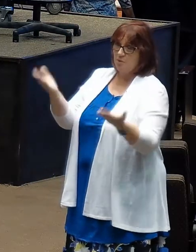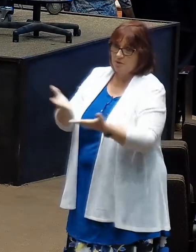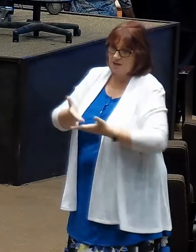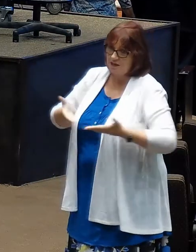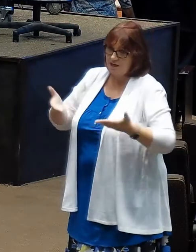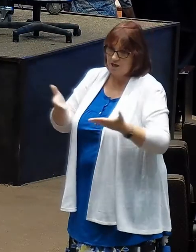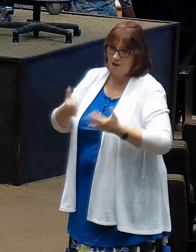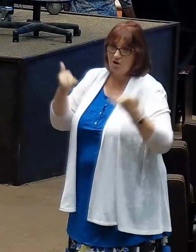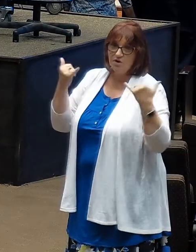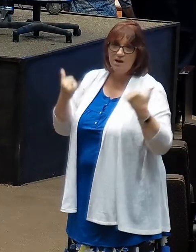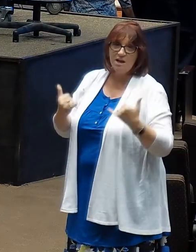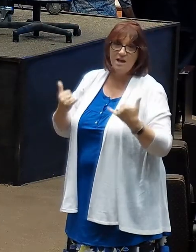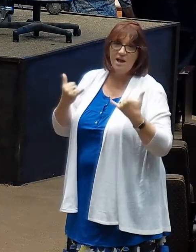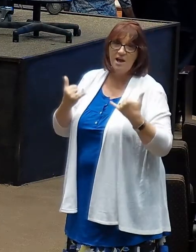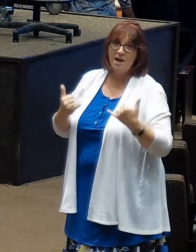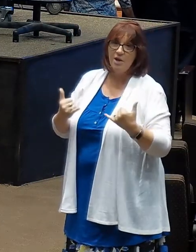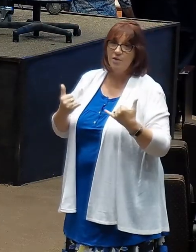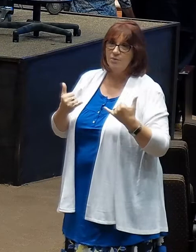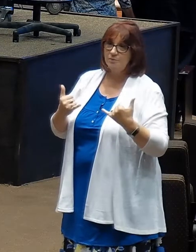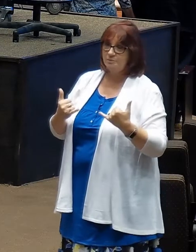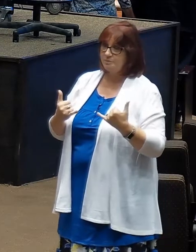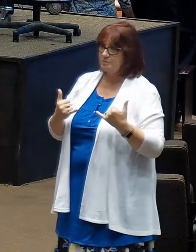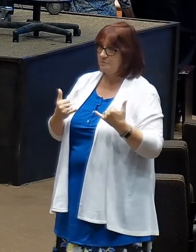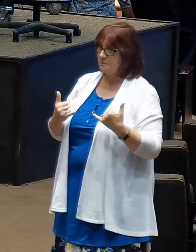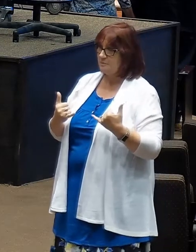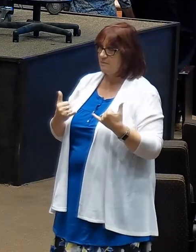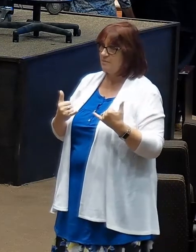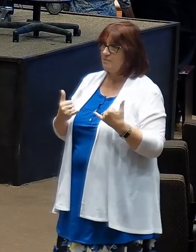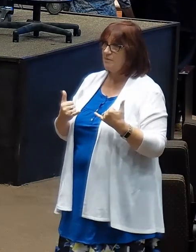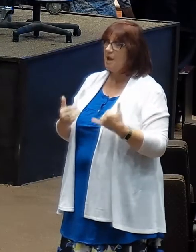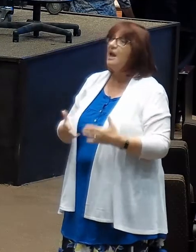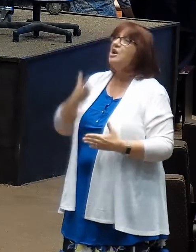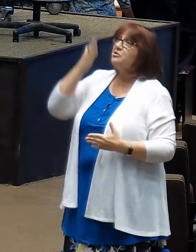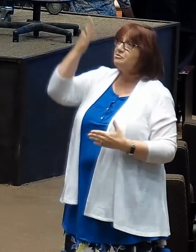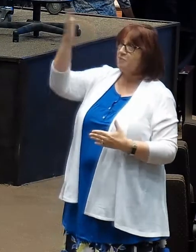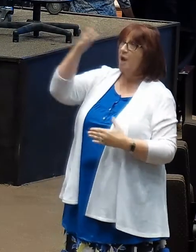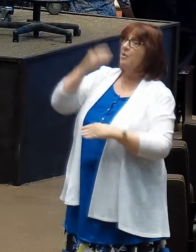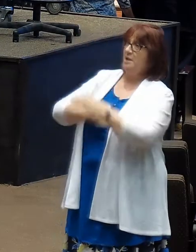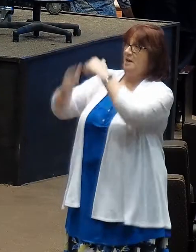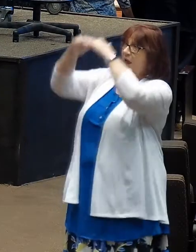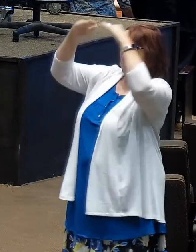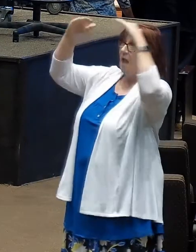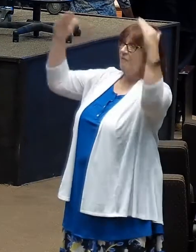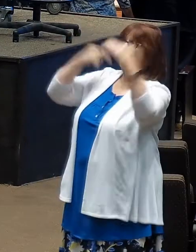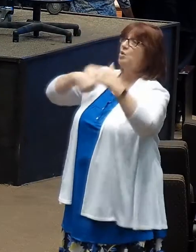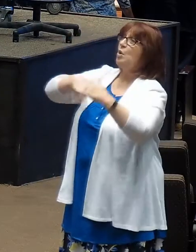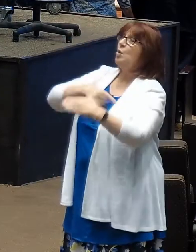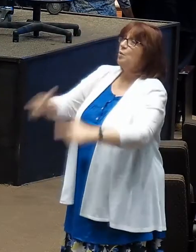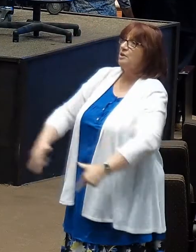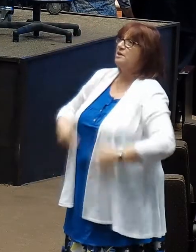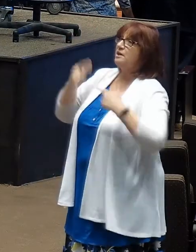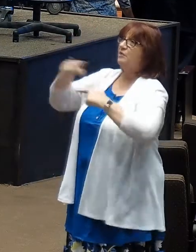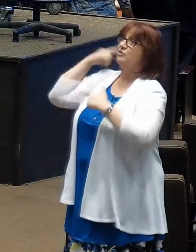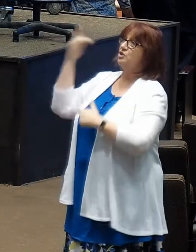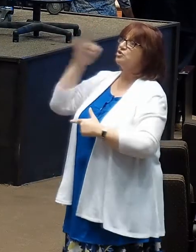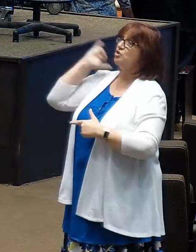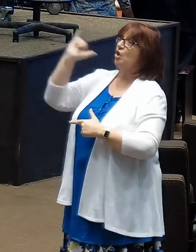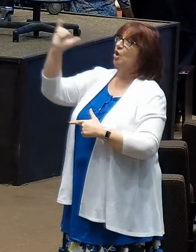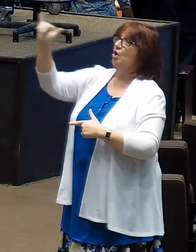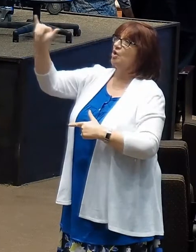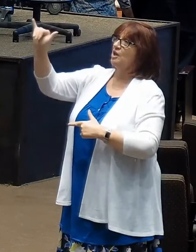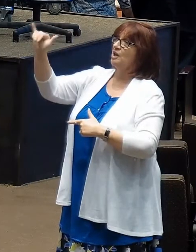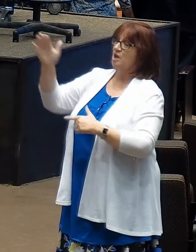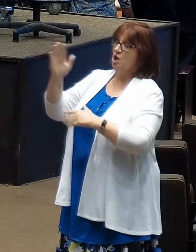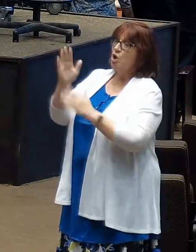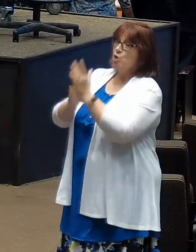anymore. Just up in glory land we'll live eternally. The saints on every hand